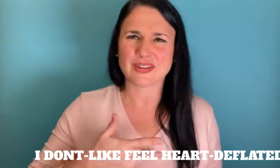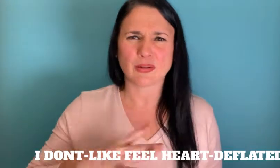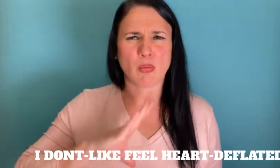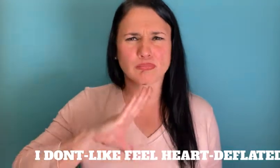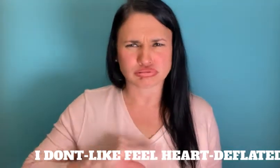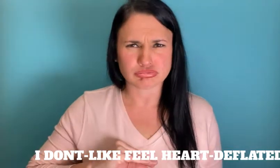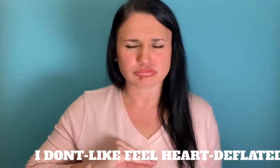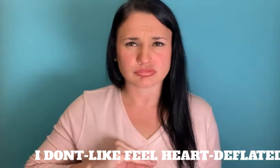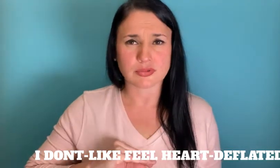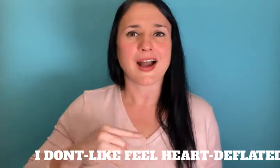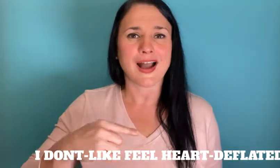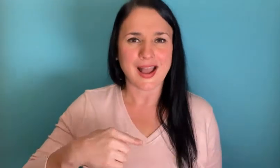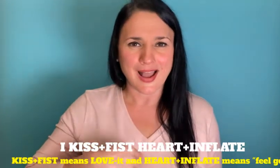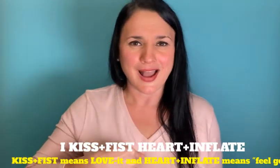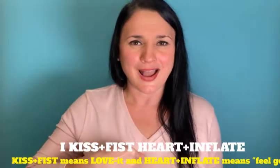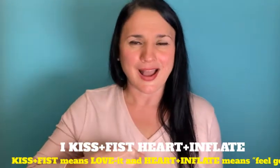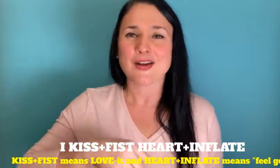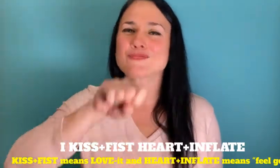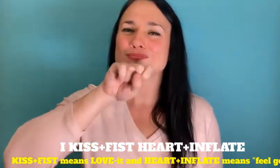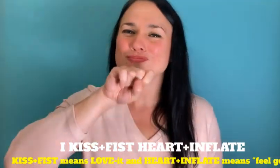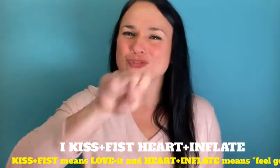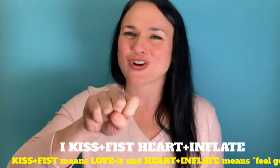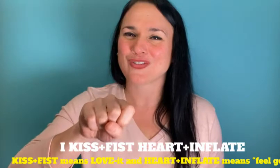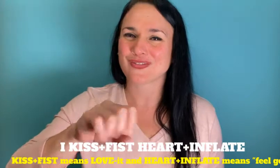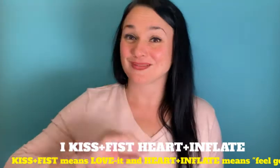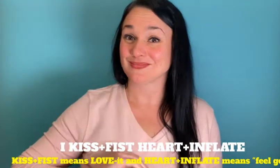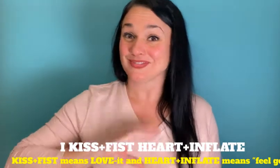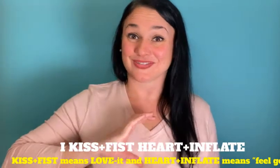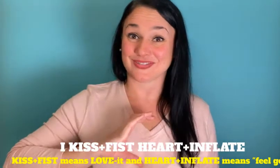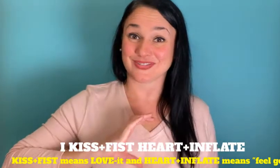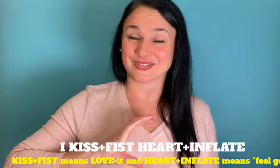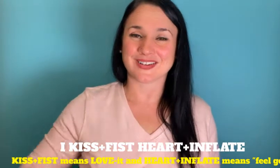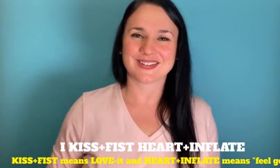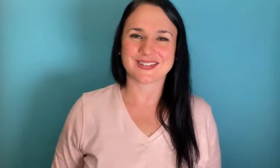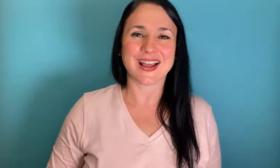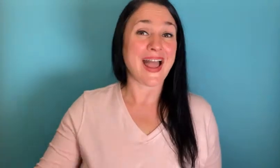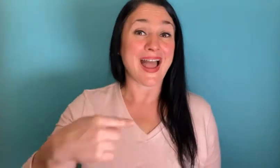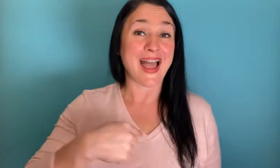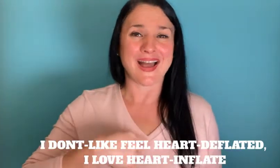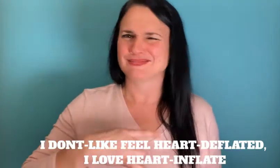I don't like feeling down or heart deflated. I love feeling good inside.